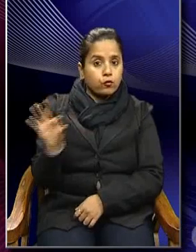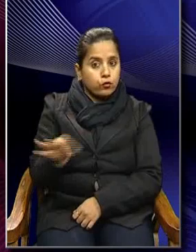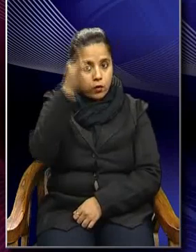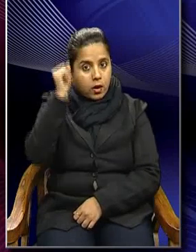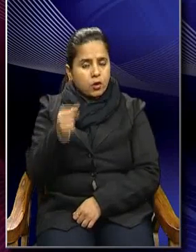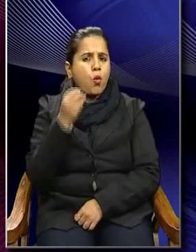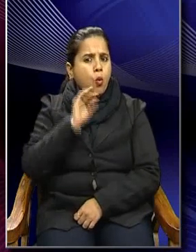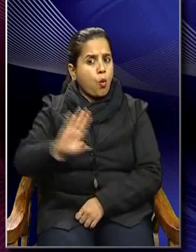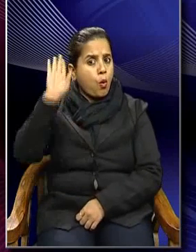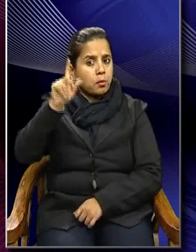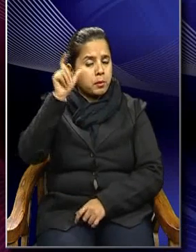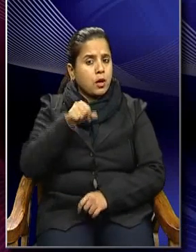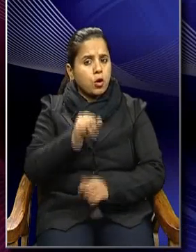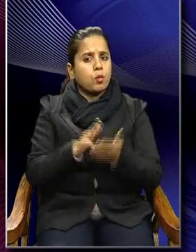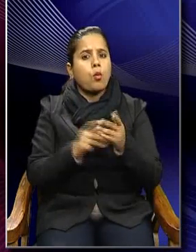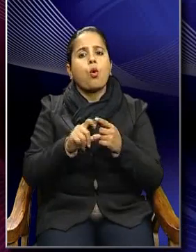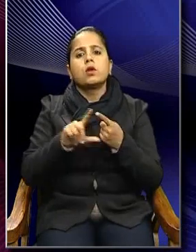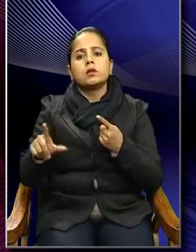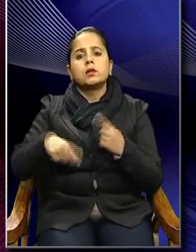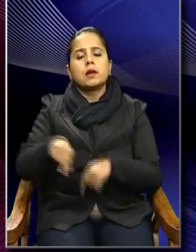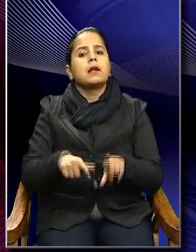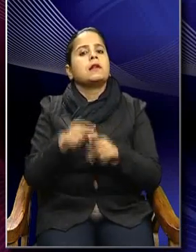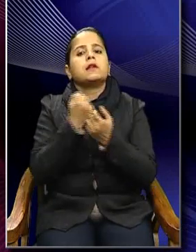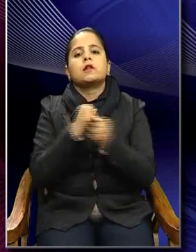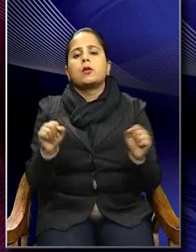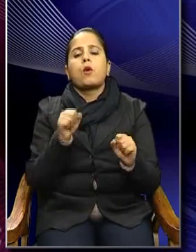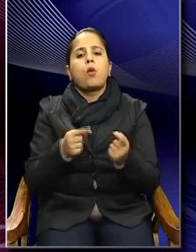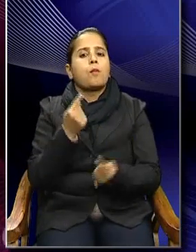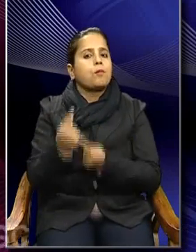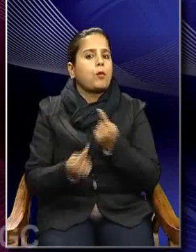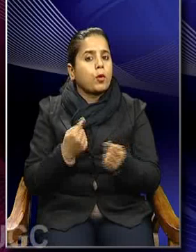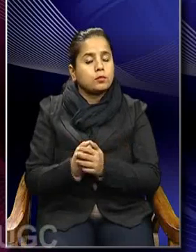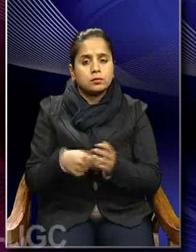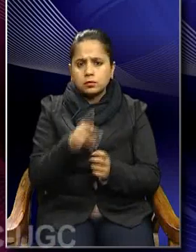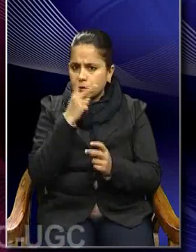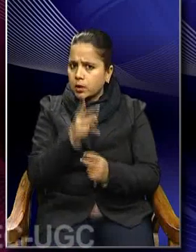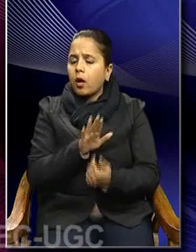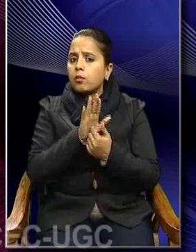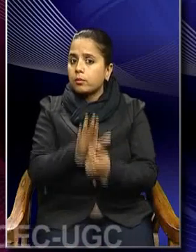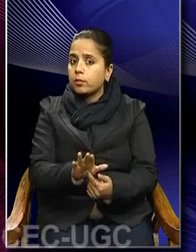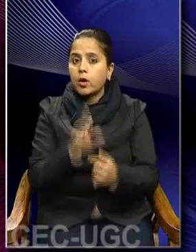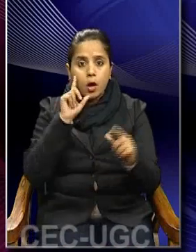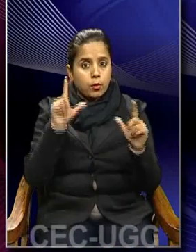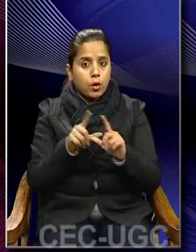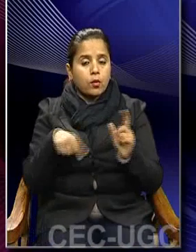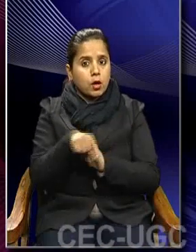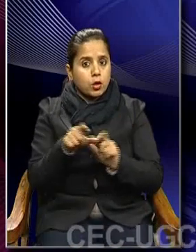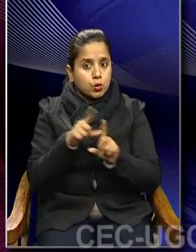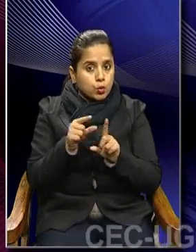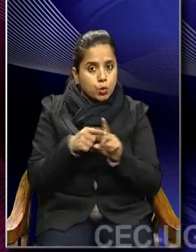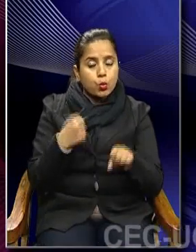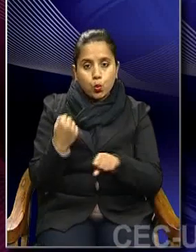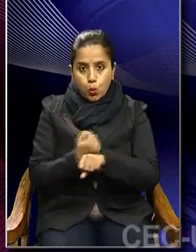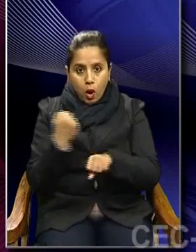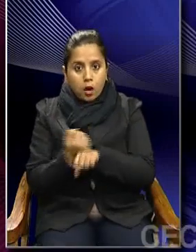old elite model of liberal democratic politics was confronted with movements of